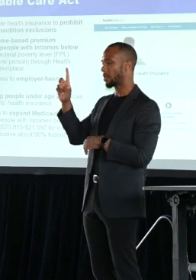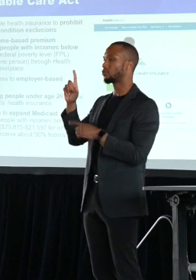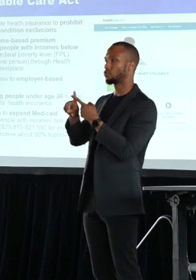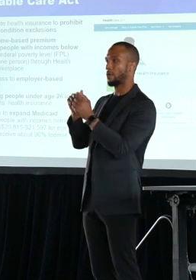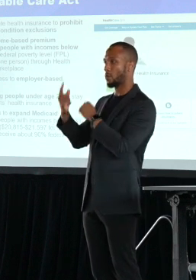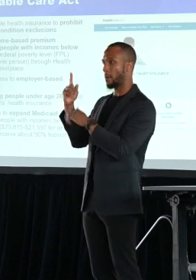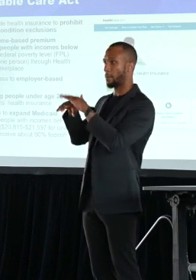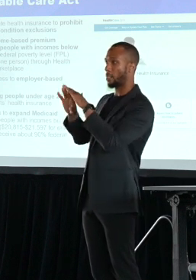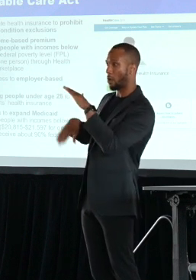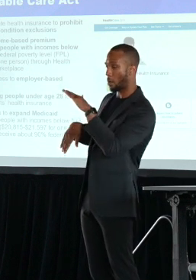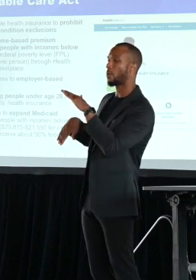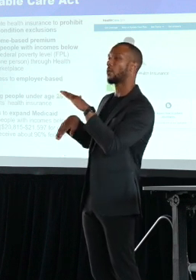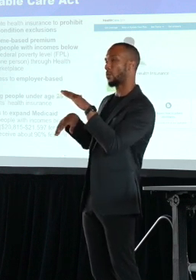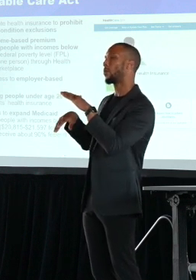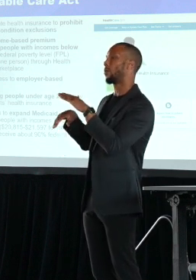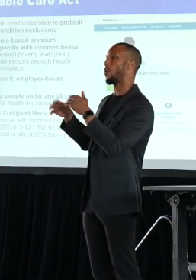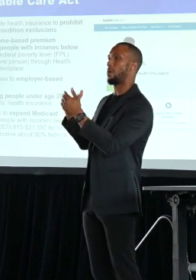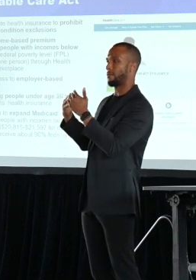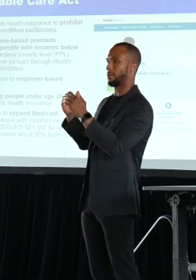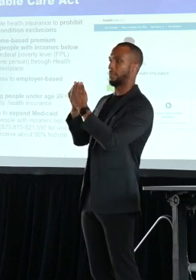$100 they spend. Okay?